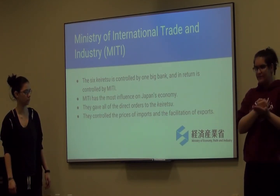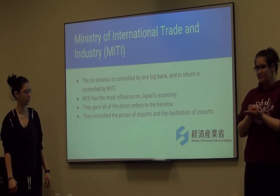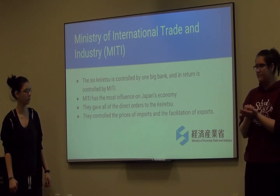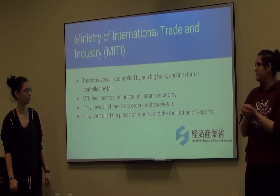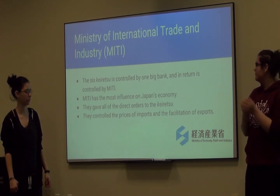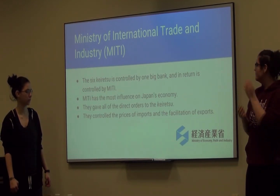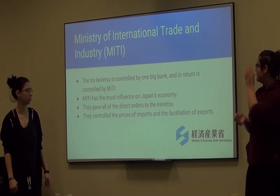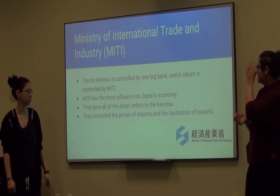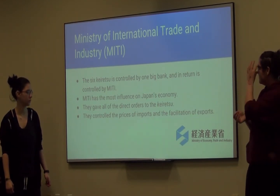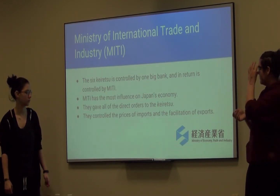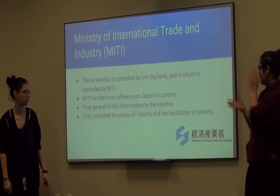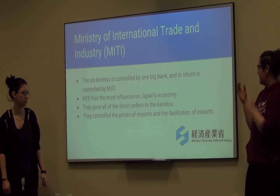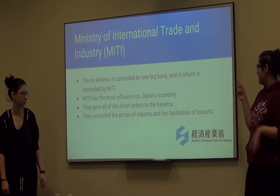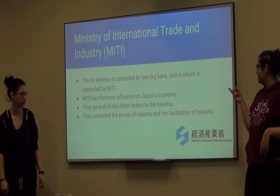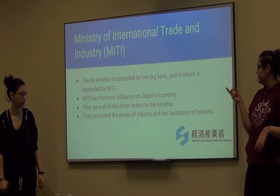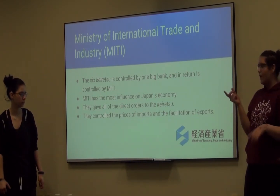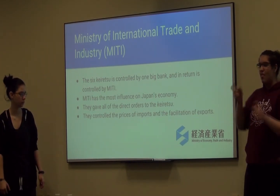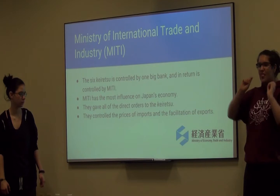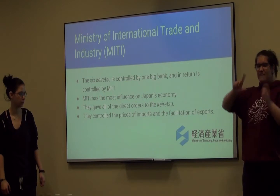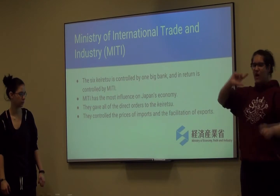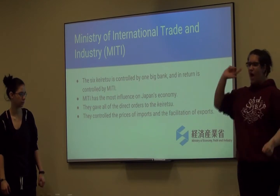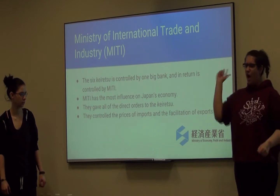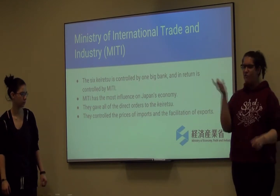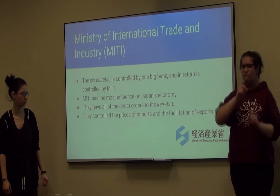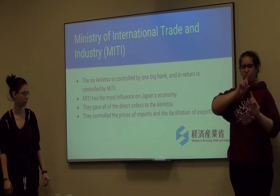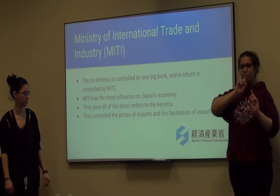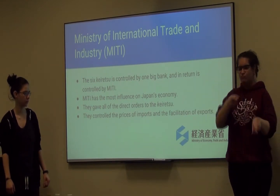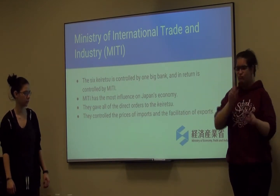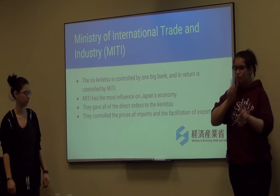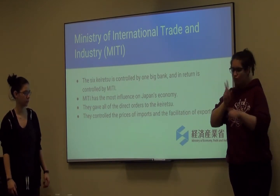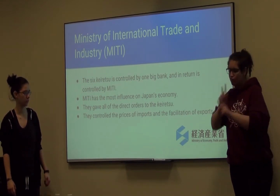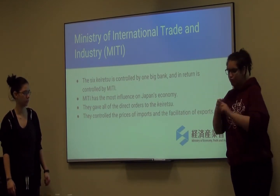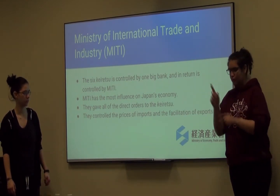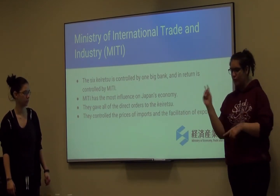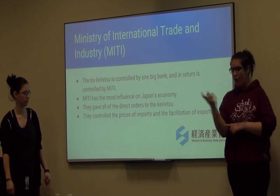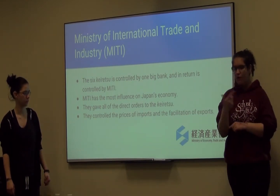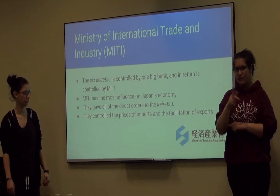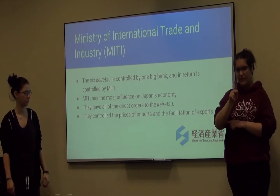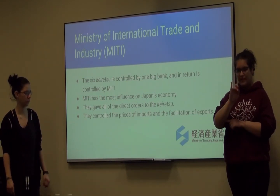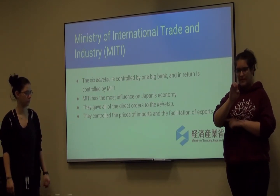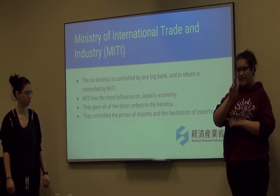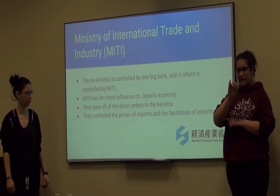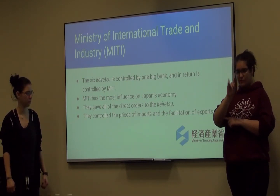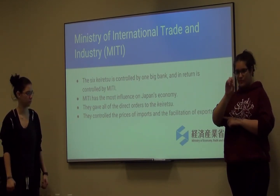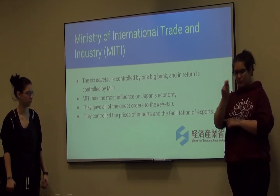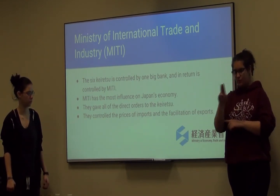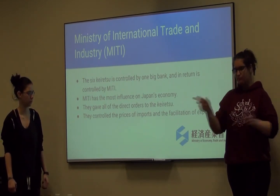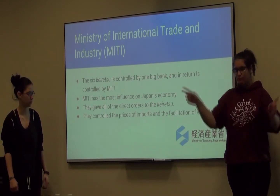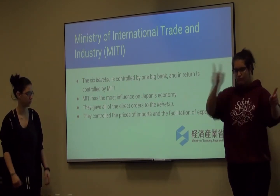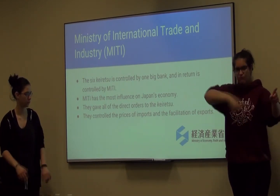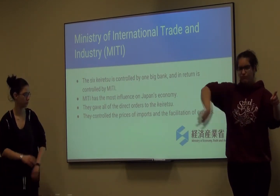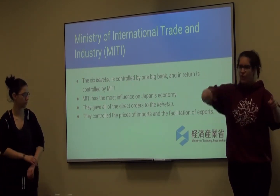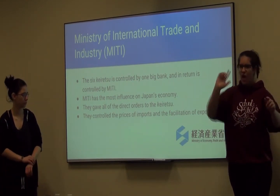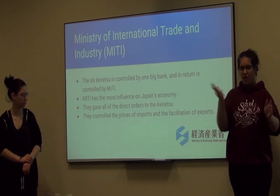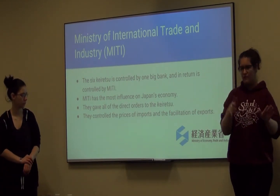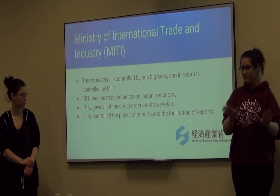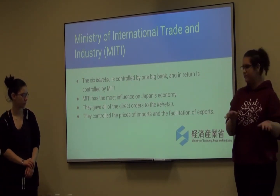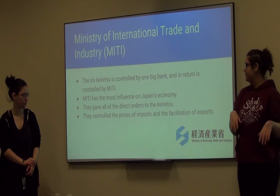This had the most influence on Japan's economy, MITI, and they gave all of the direct orders to the